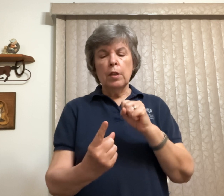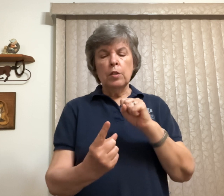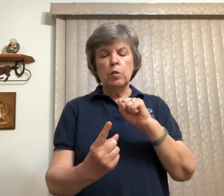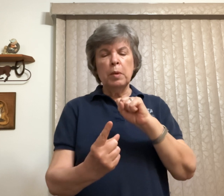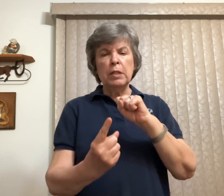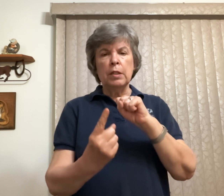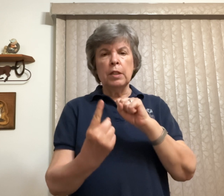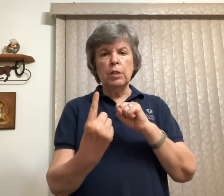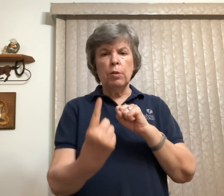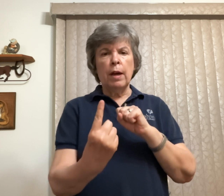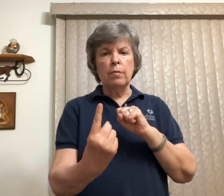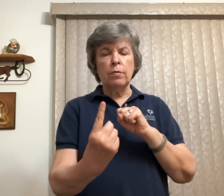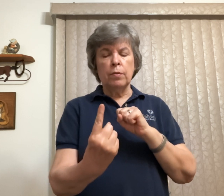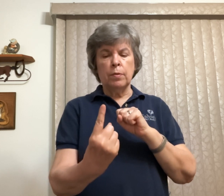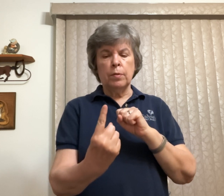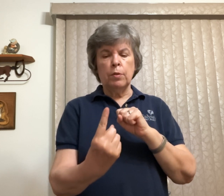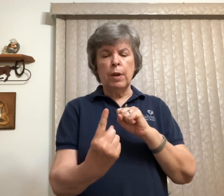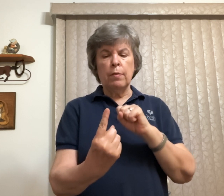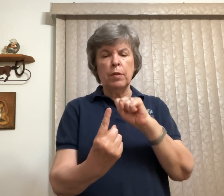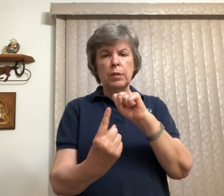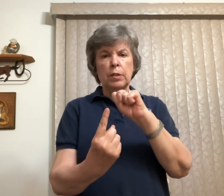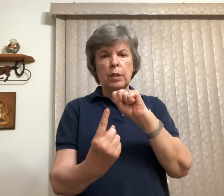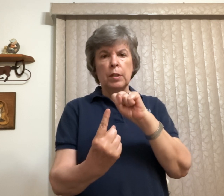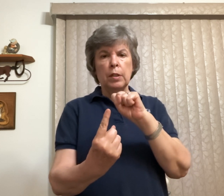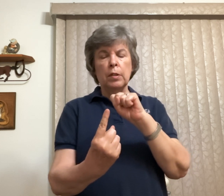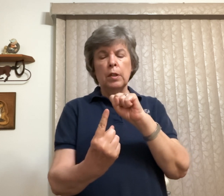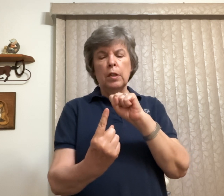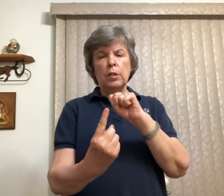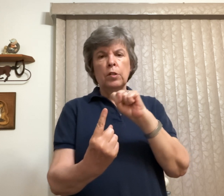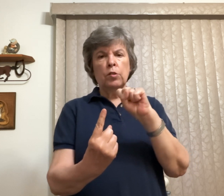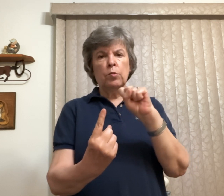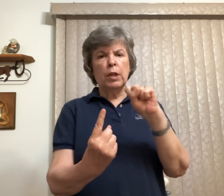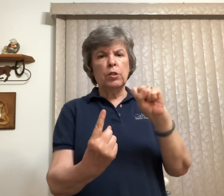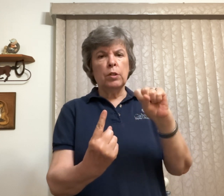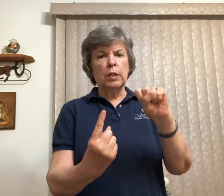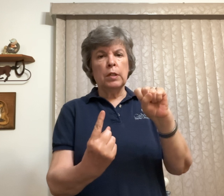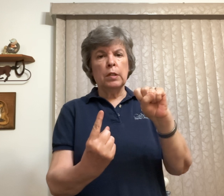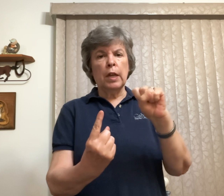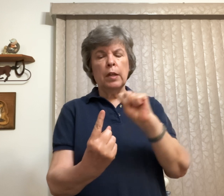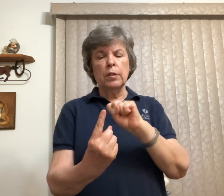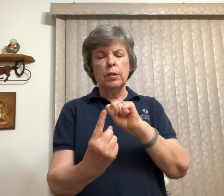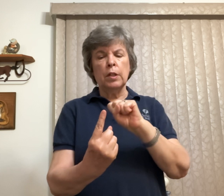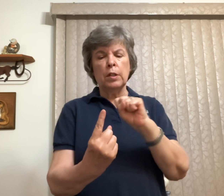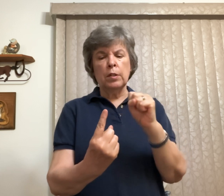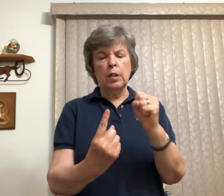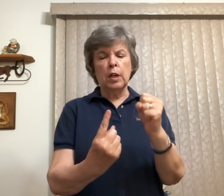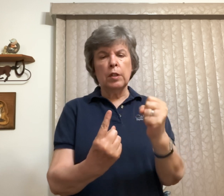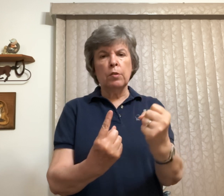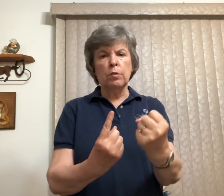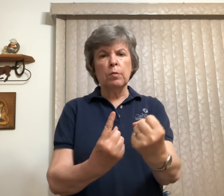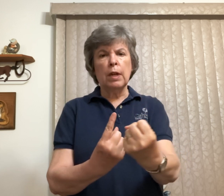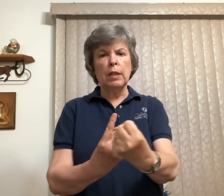you basically, you have this, and the situation is an S, and it kind of goes around like